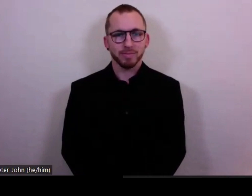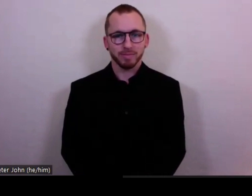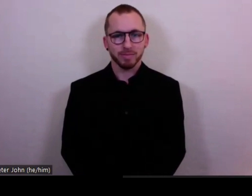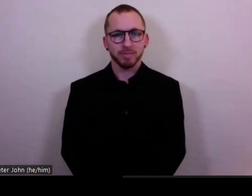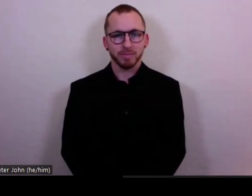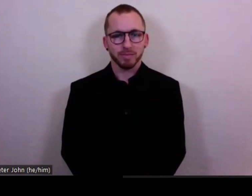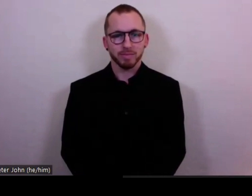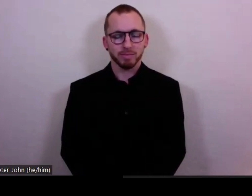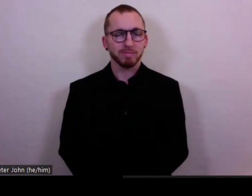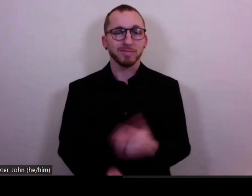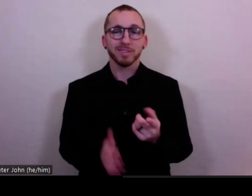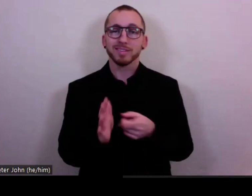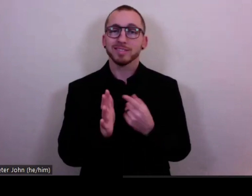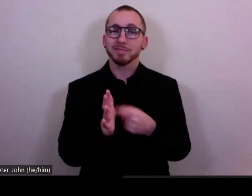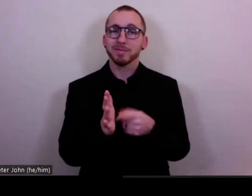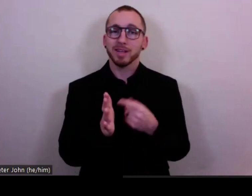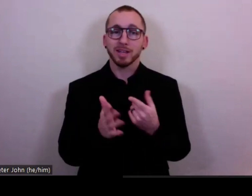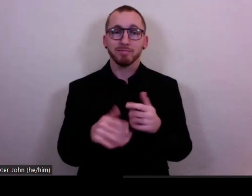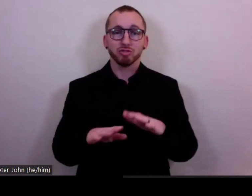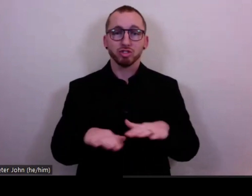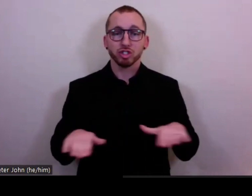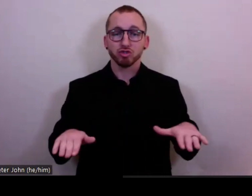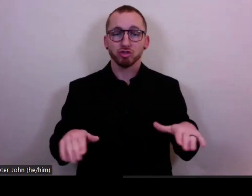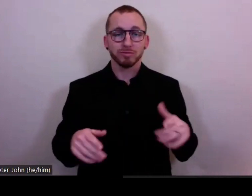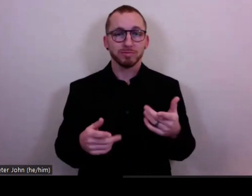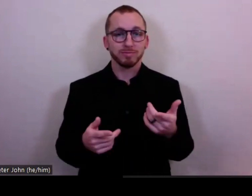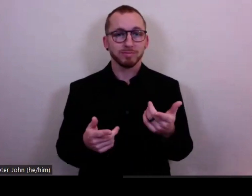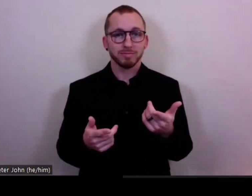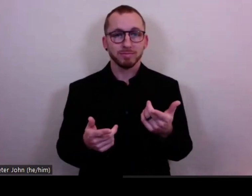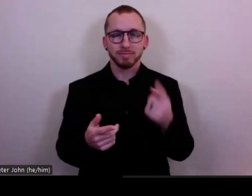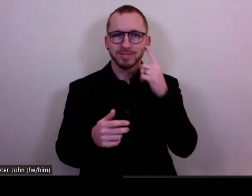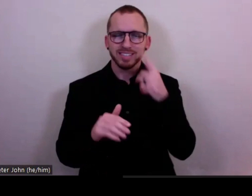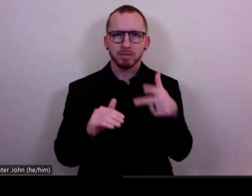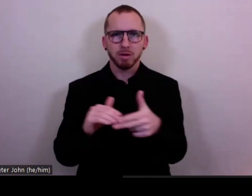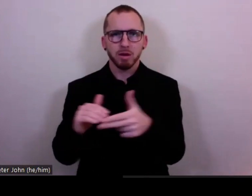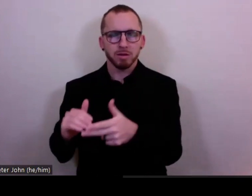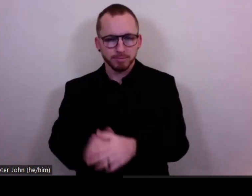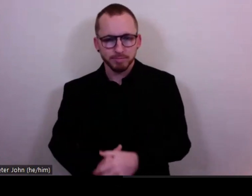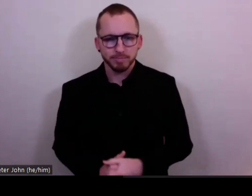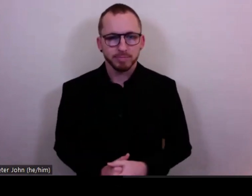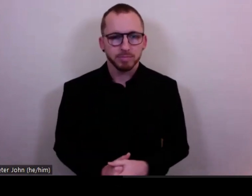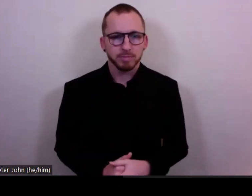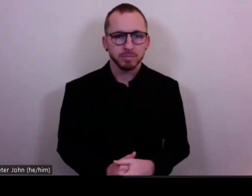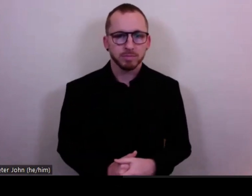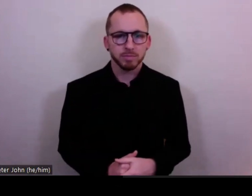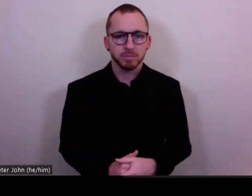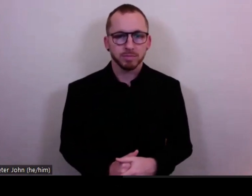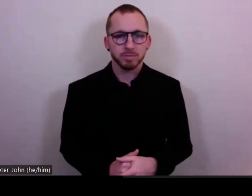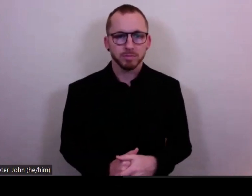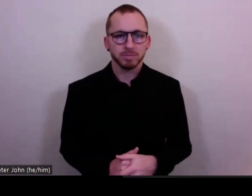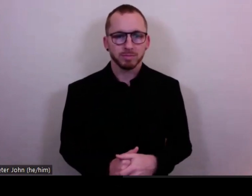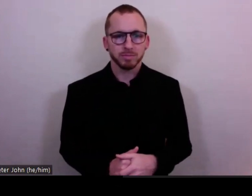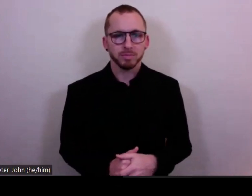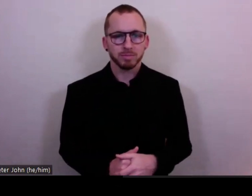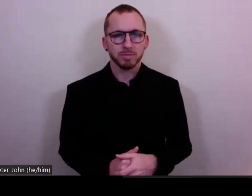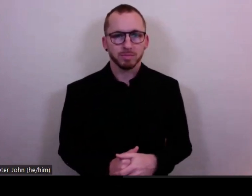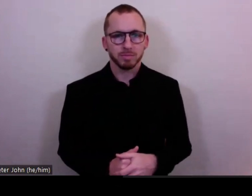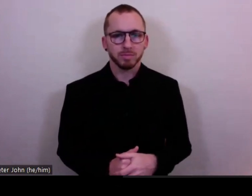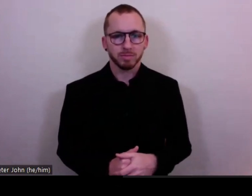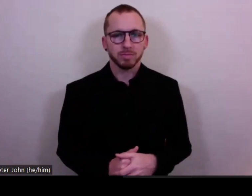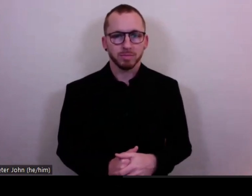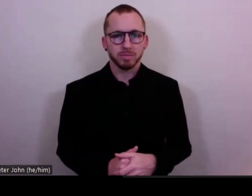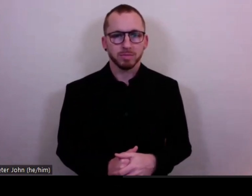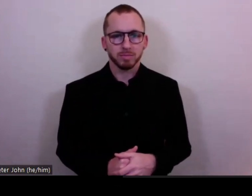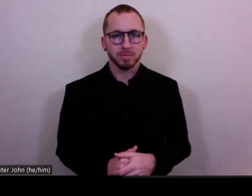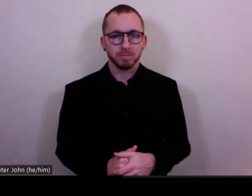operate a cell. It is really hard for them to be able to do something that is developmentally